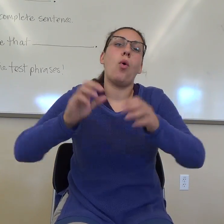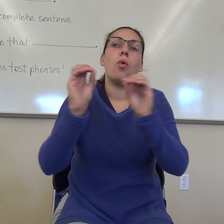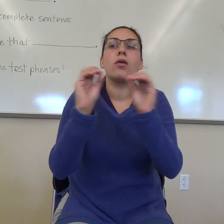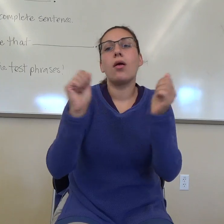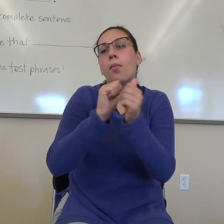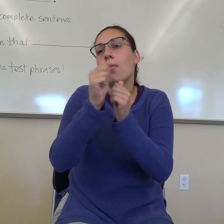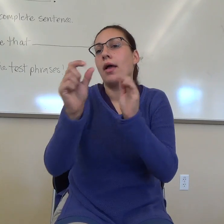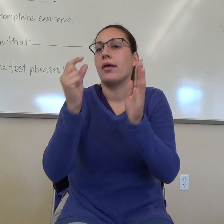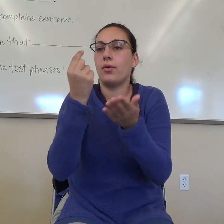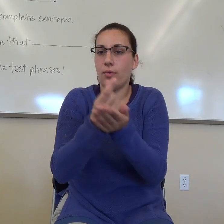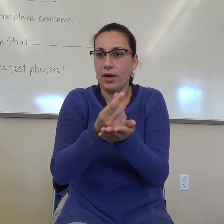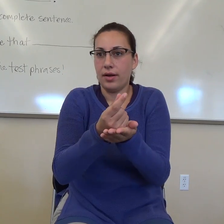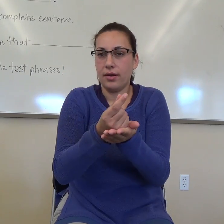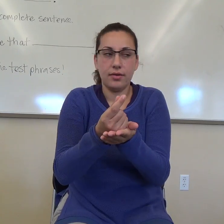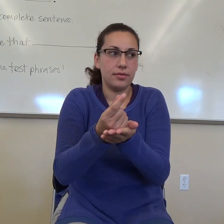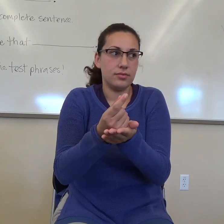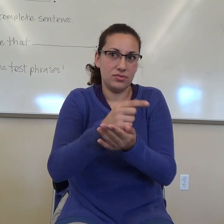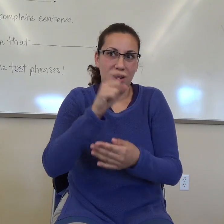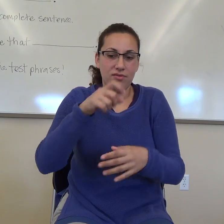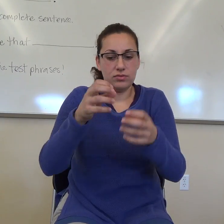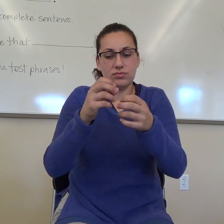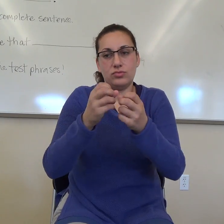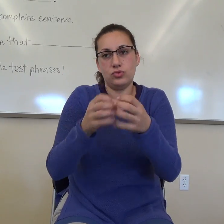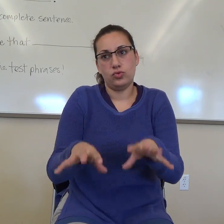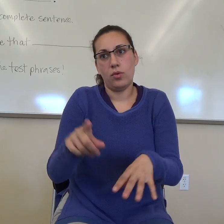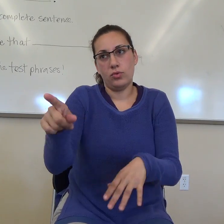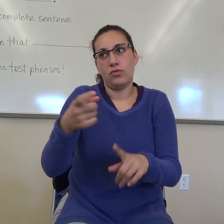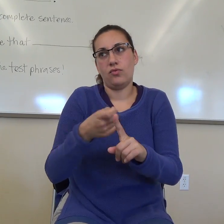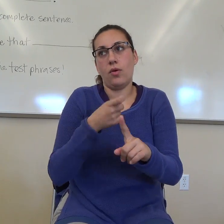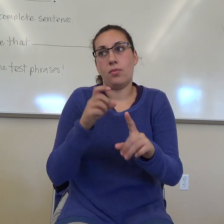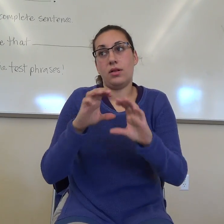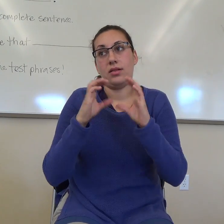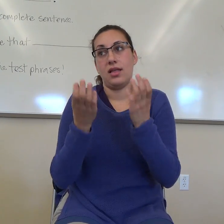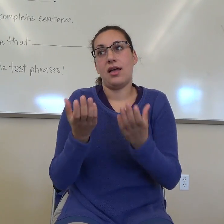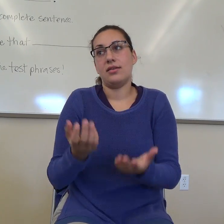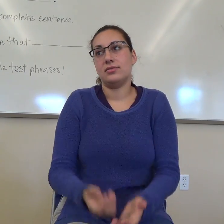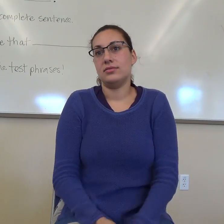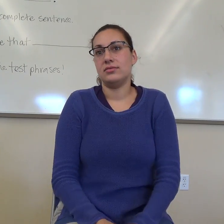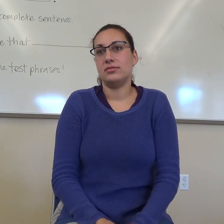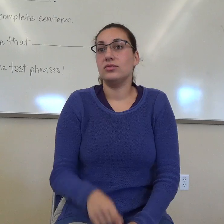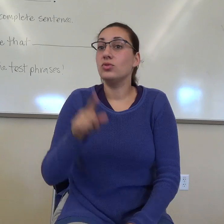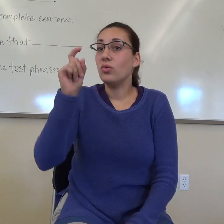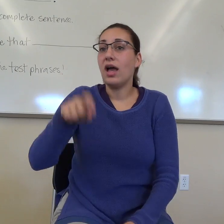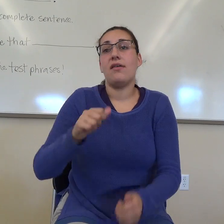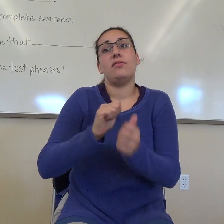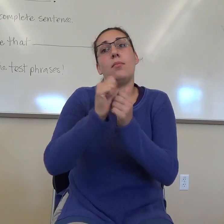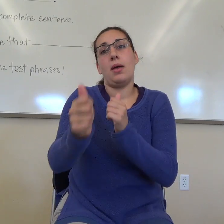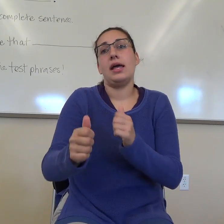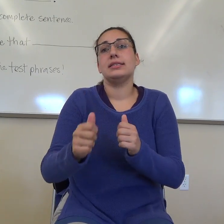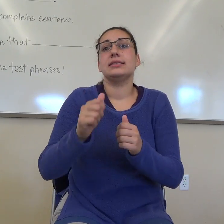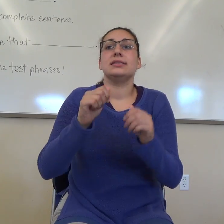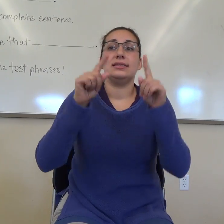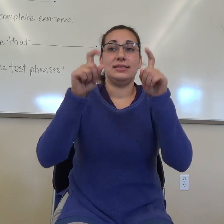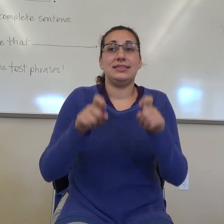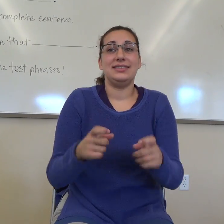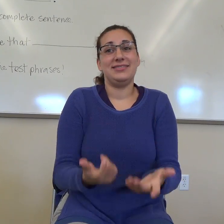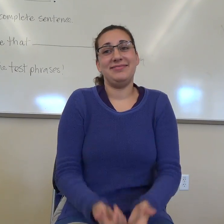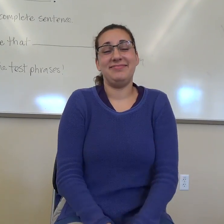the midterm, because then I'd have to drop you from the class, because the way I have this, you have to pass the midterm. So some people are going to be